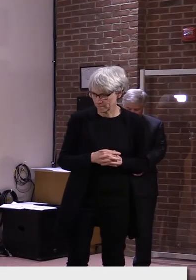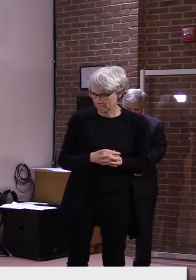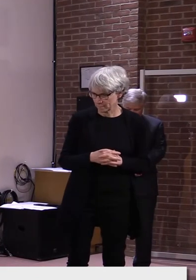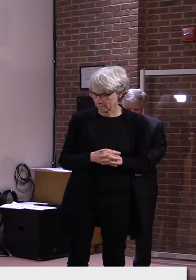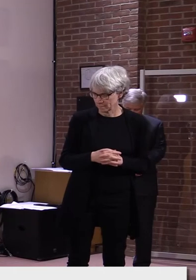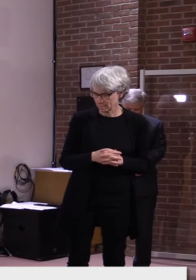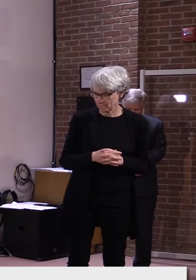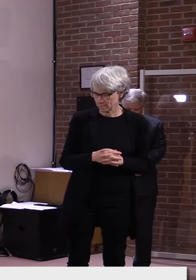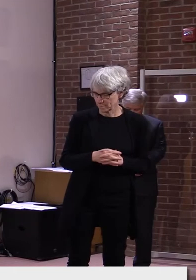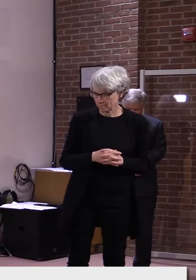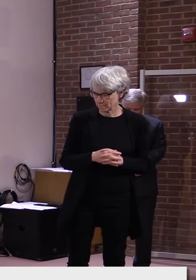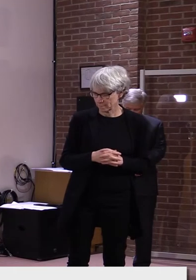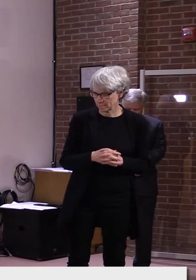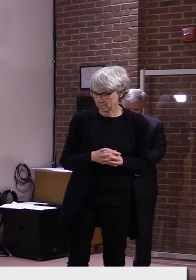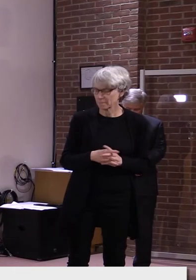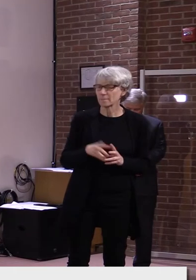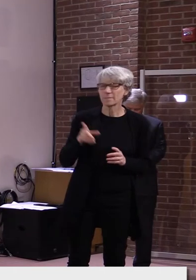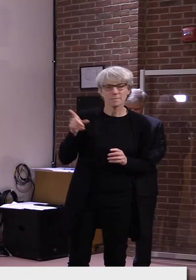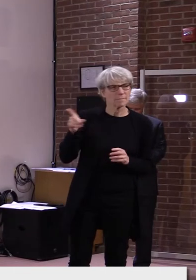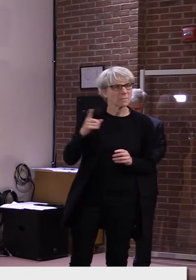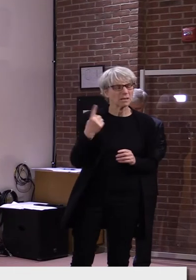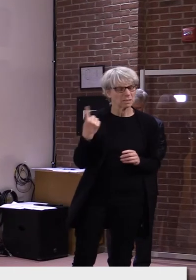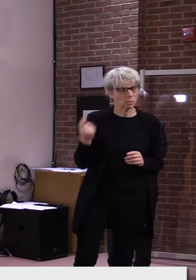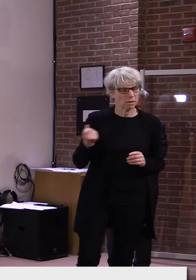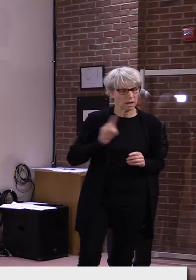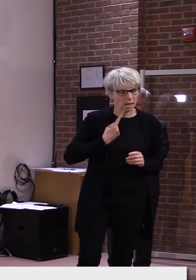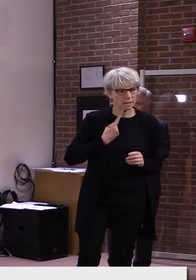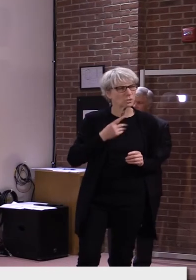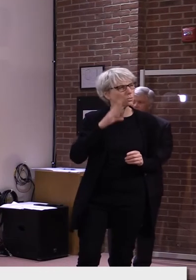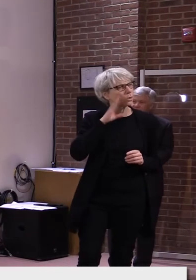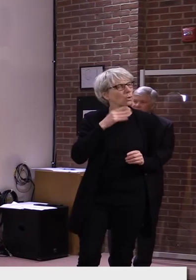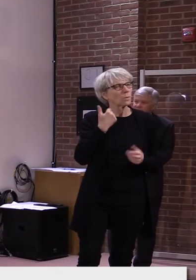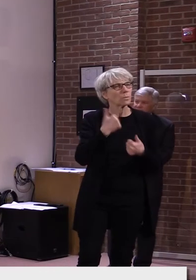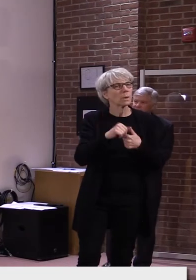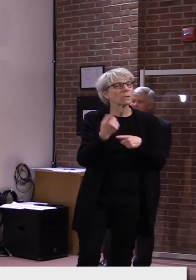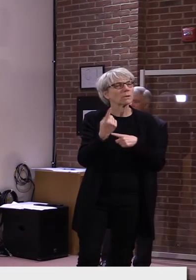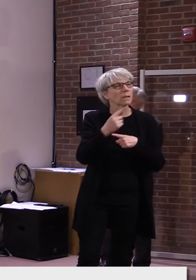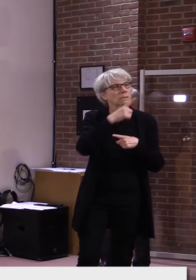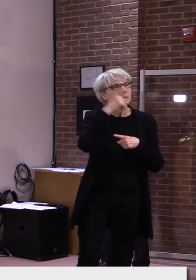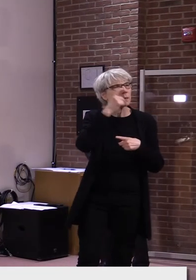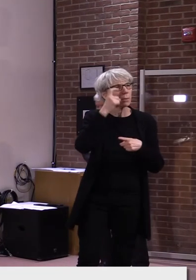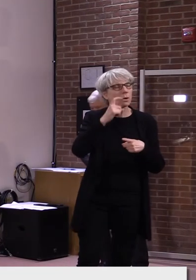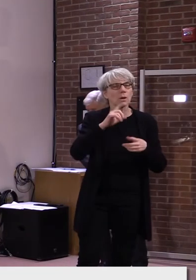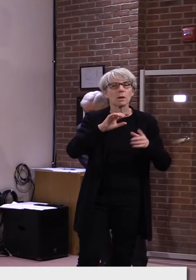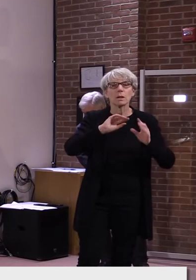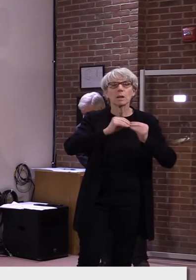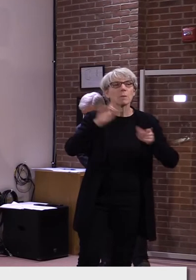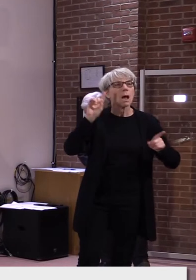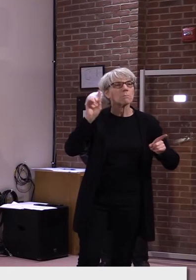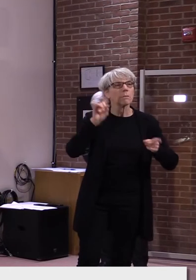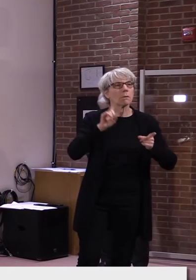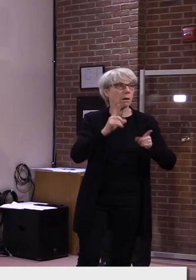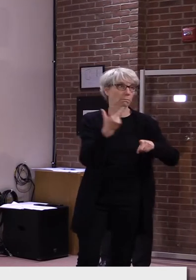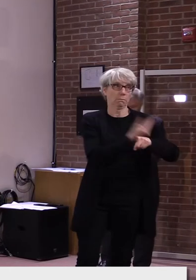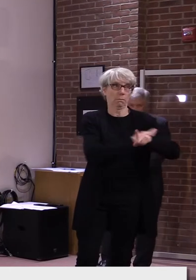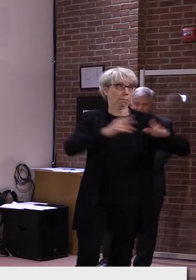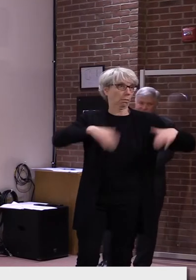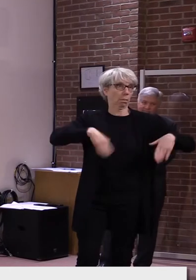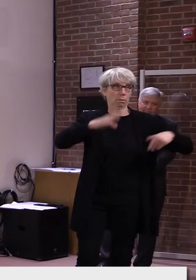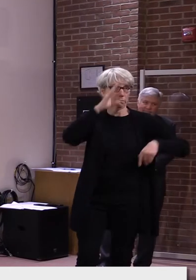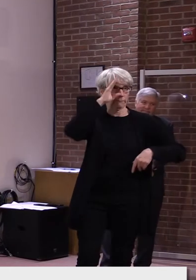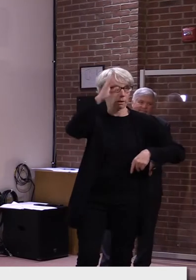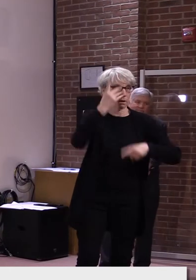saw cases fall last summer. Of course, we had no vaccine, but it was sort of a natural ebb as people got